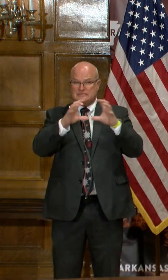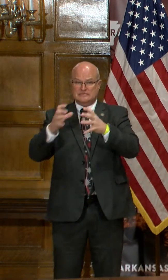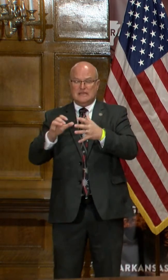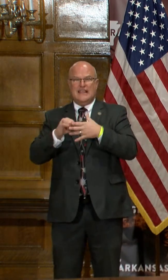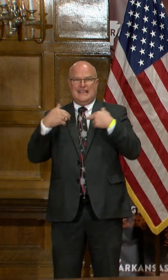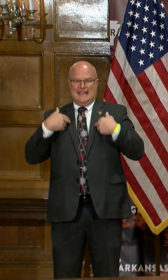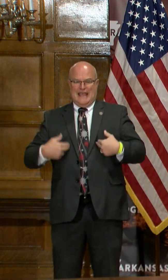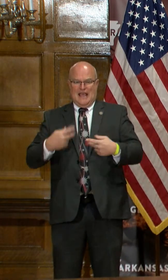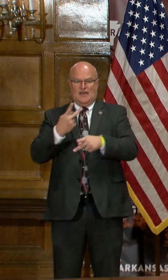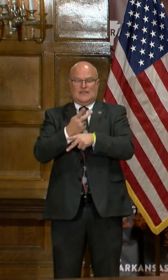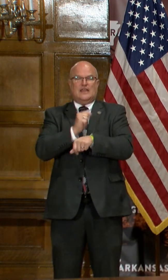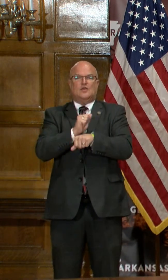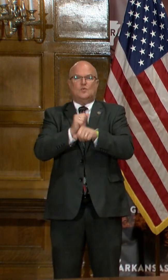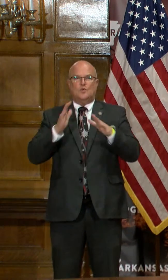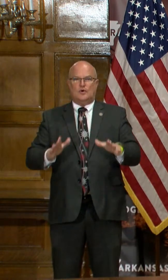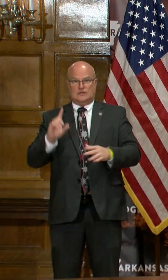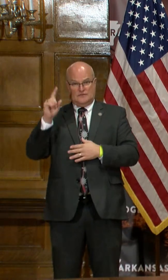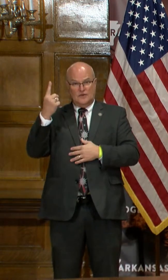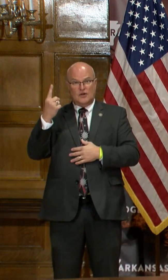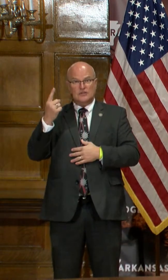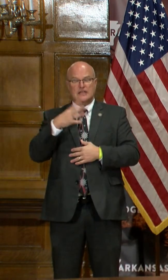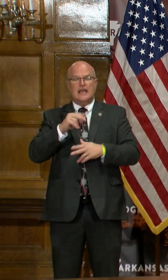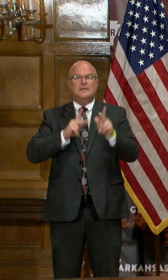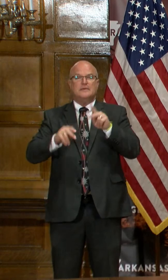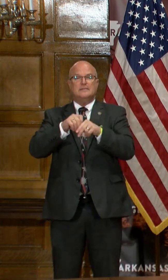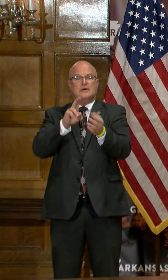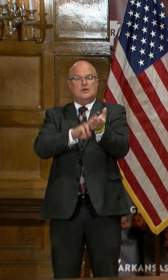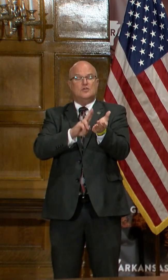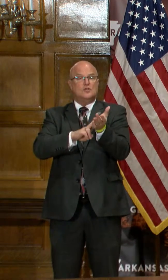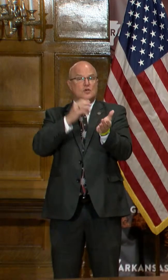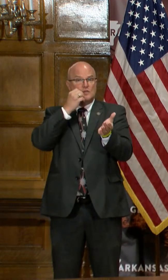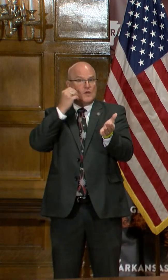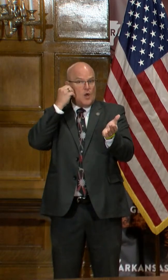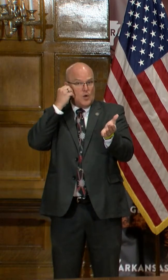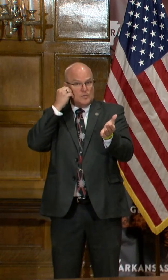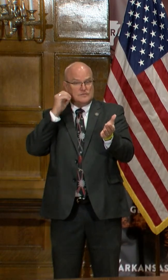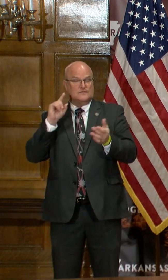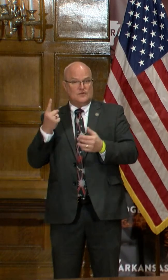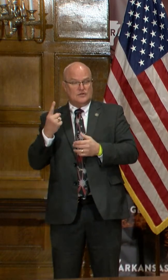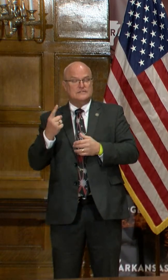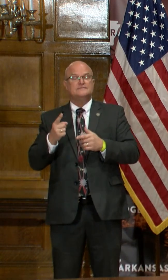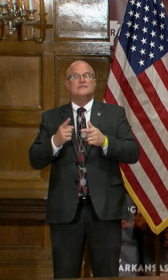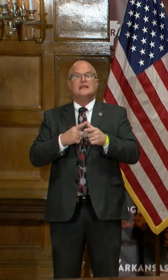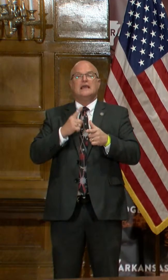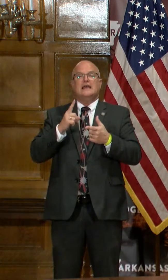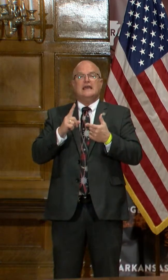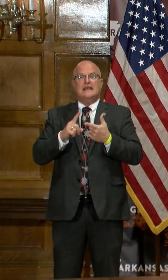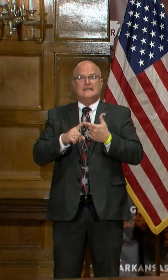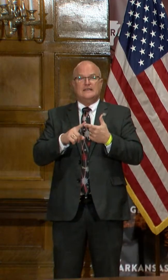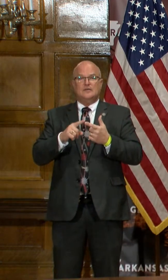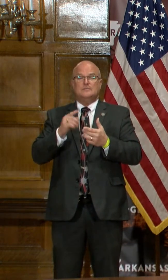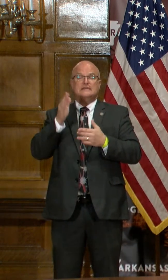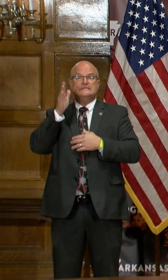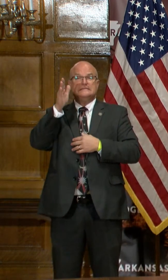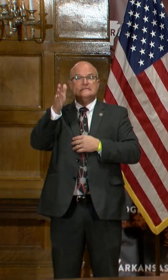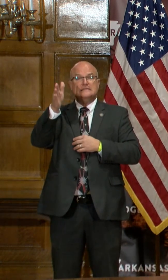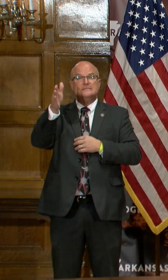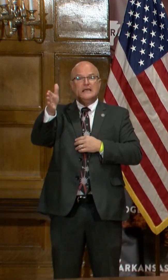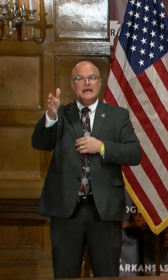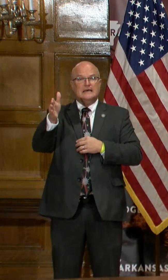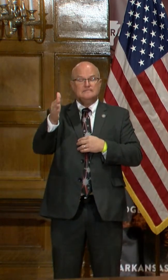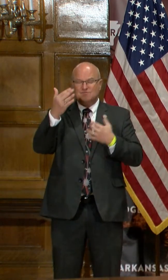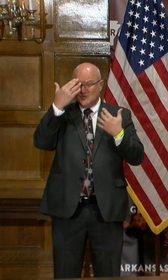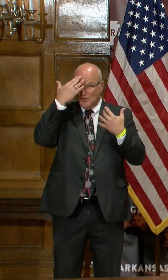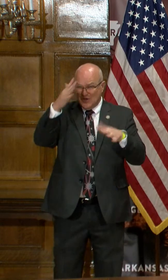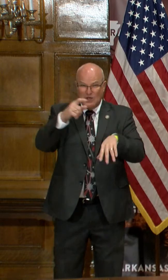which is the healthcare workers and those in the nursing home setting. And so it's going to be some time, we don't